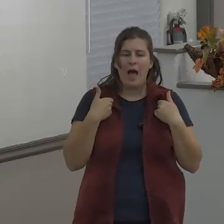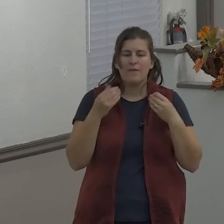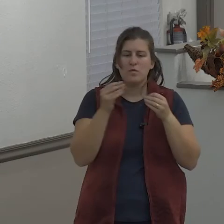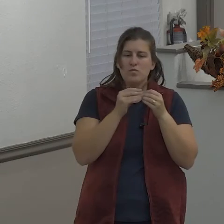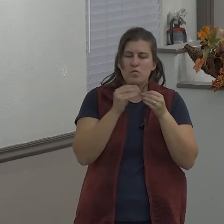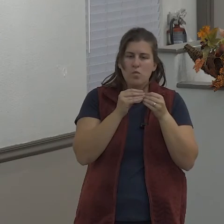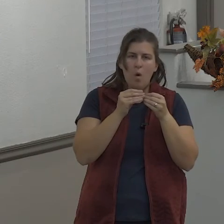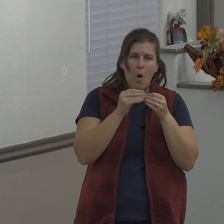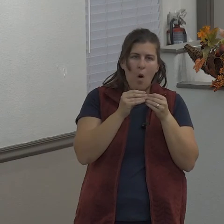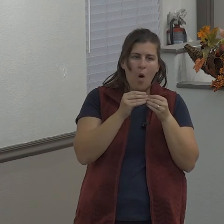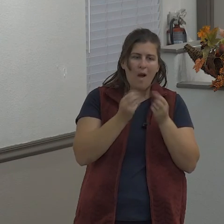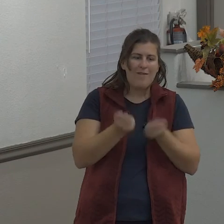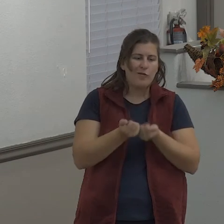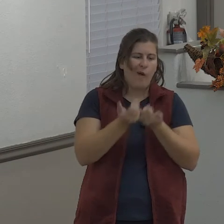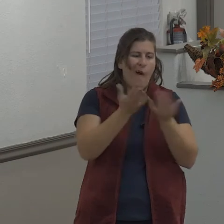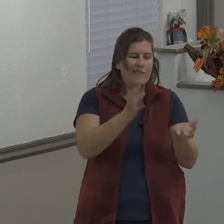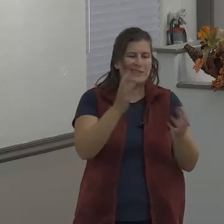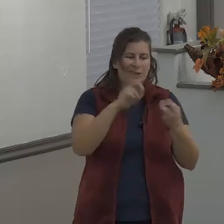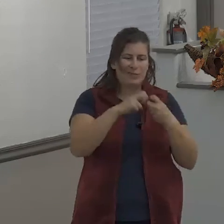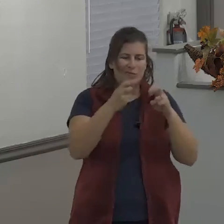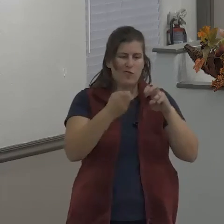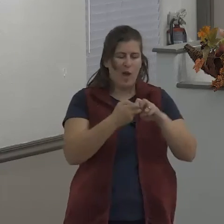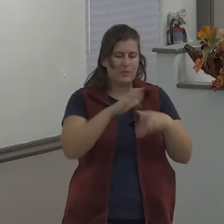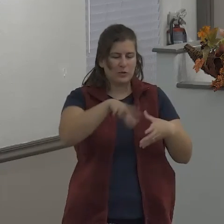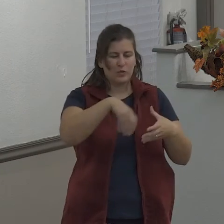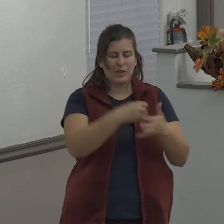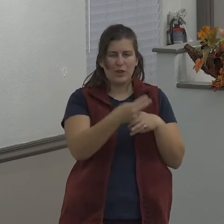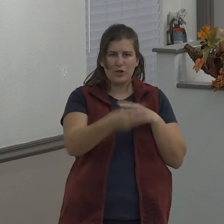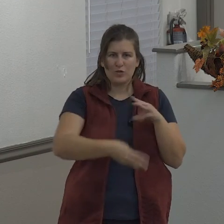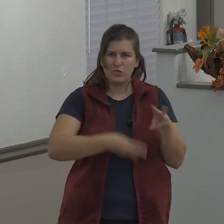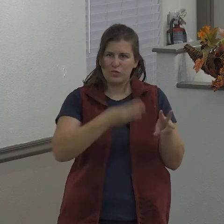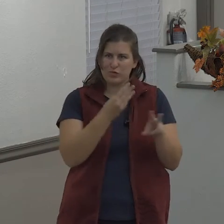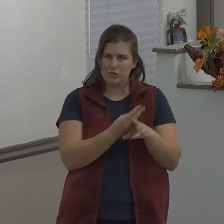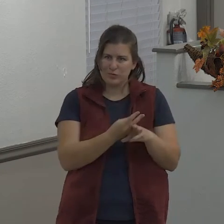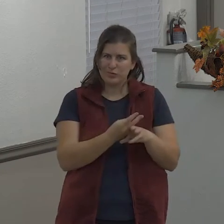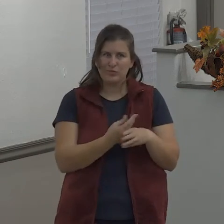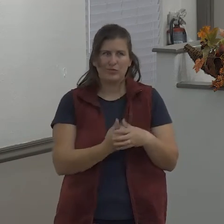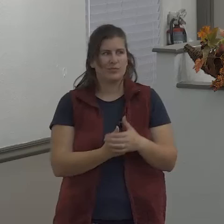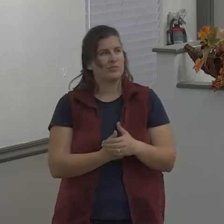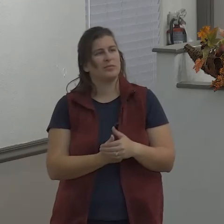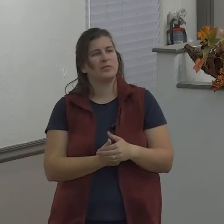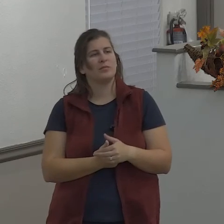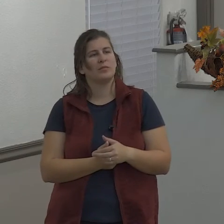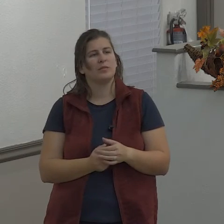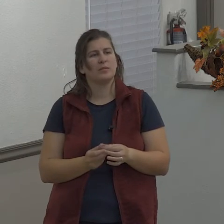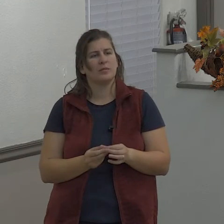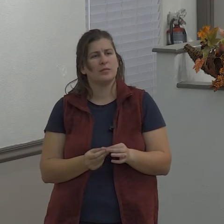speak. He's going to cause issues and problems.